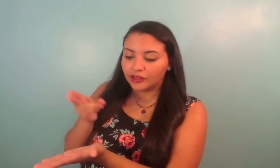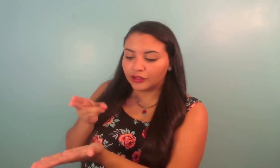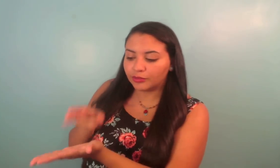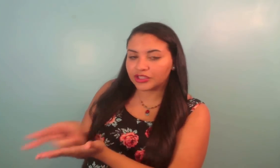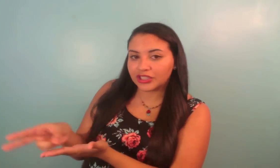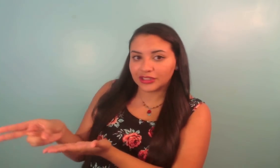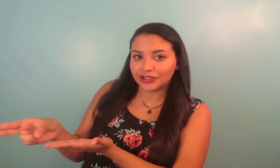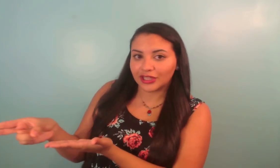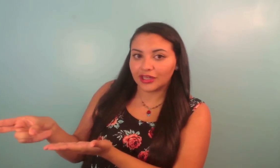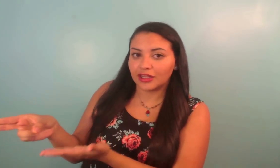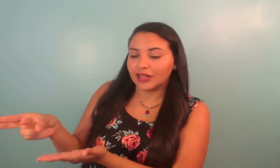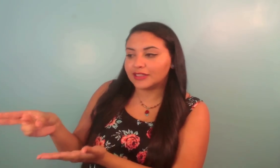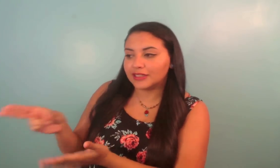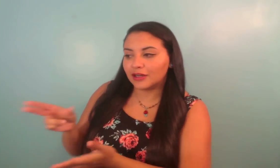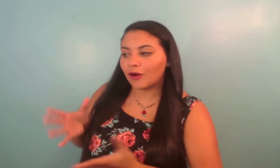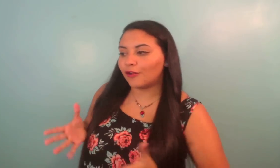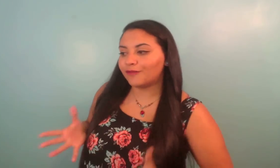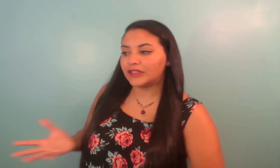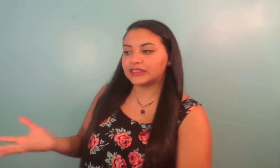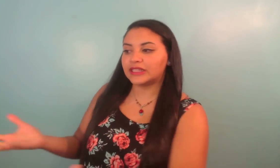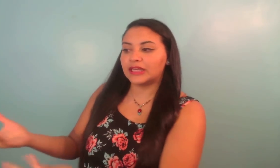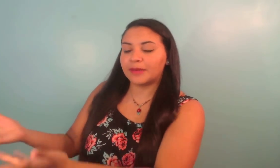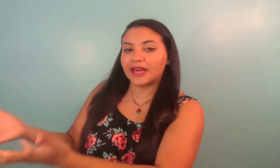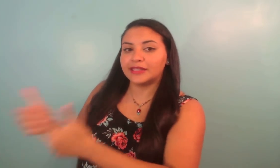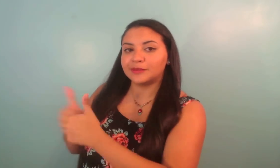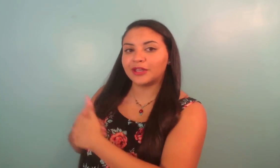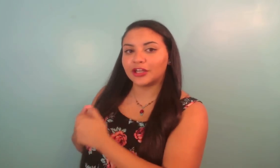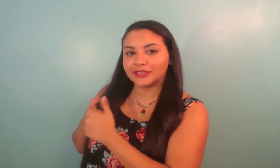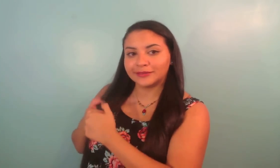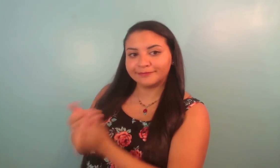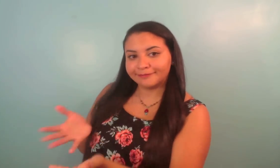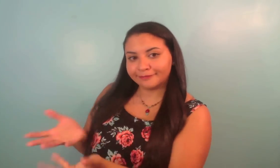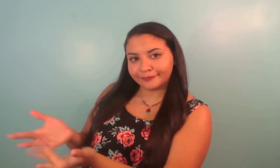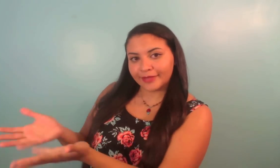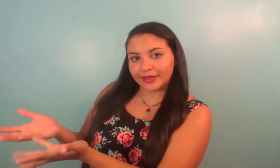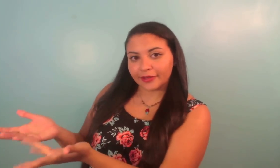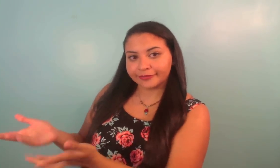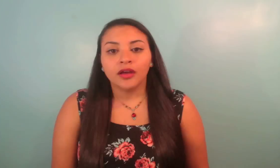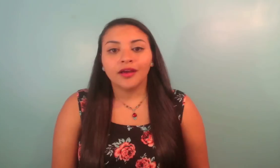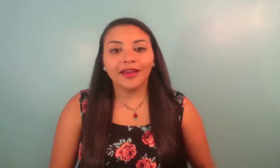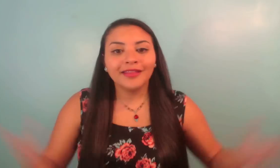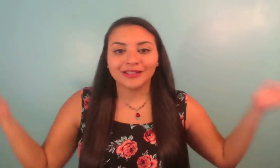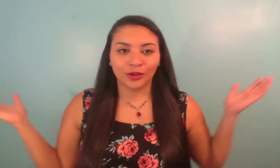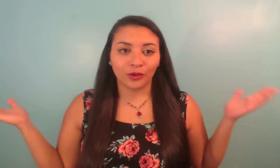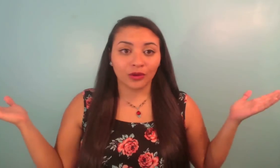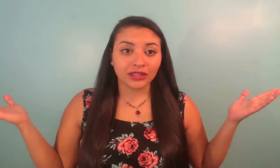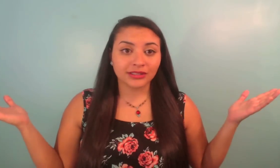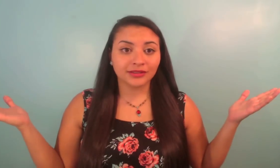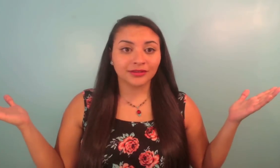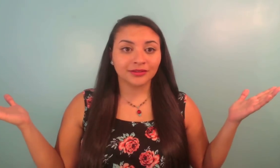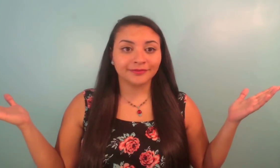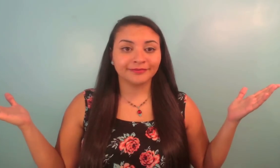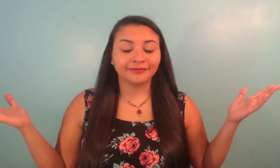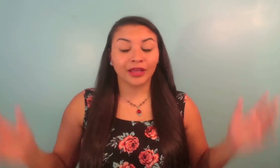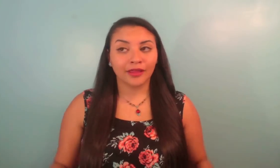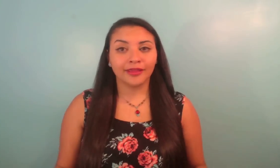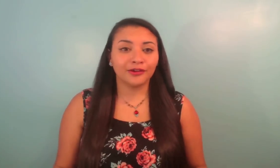then you brush it against your hand. And I did it all facing my sweetheart, right there. And that's the whole chorus. Then it